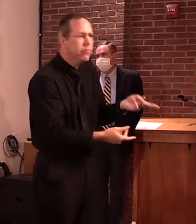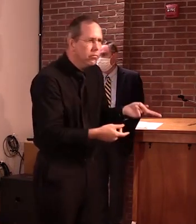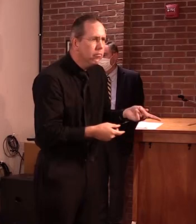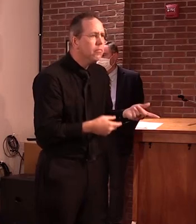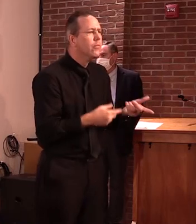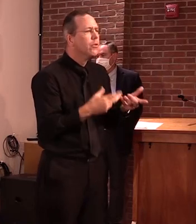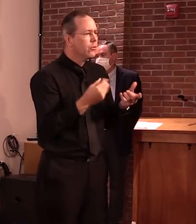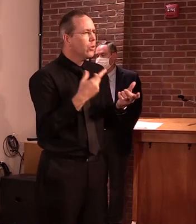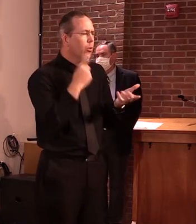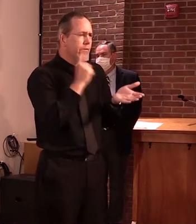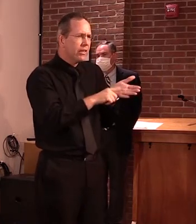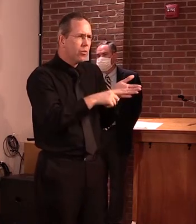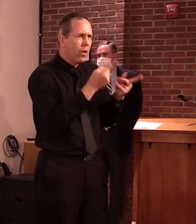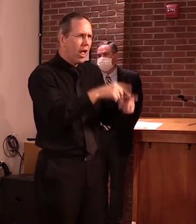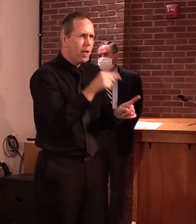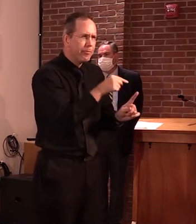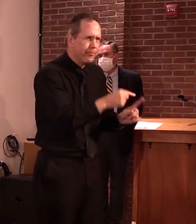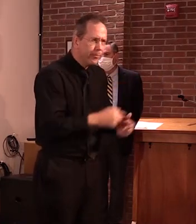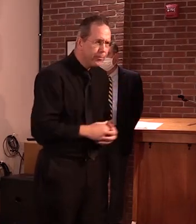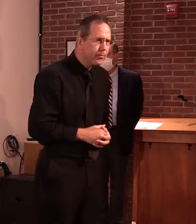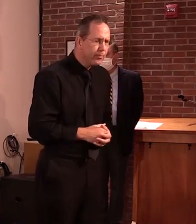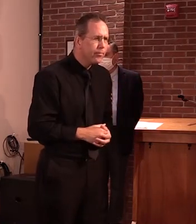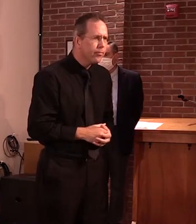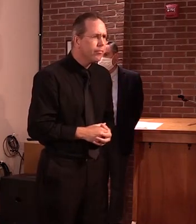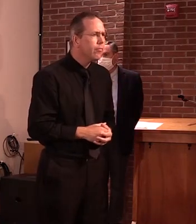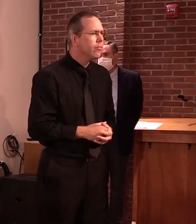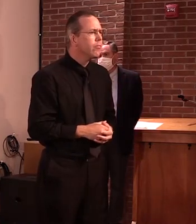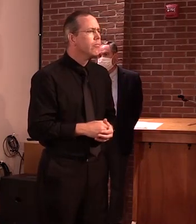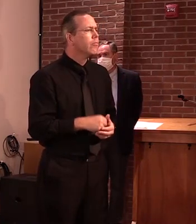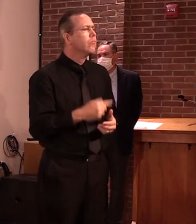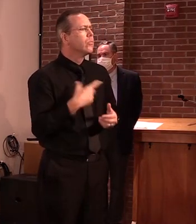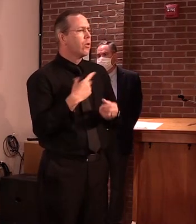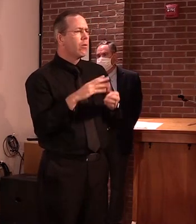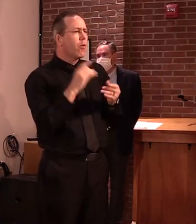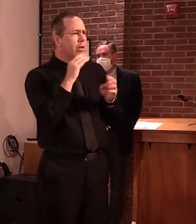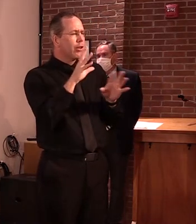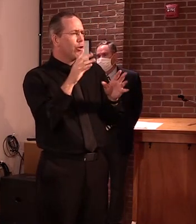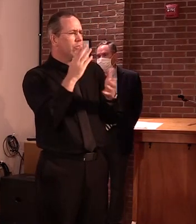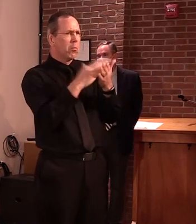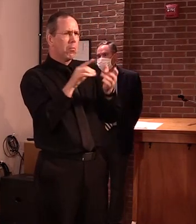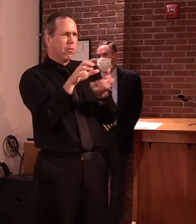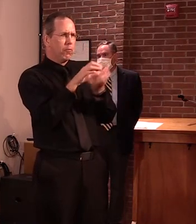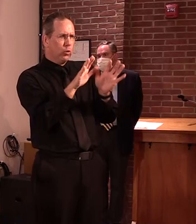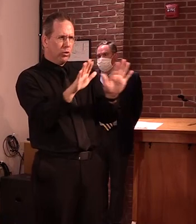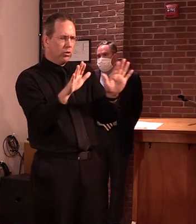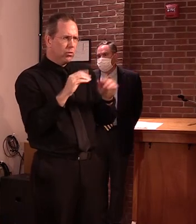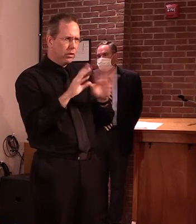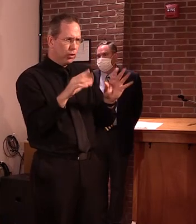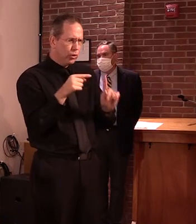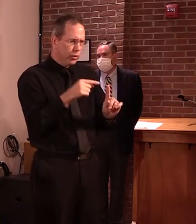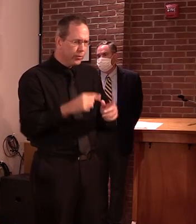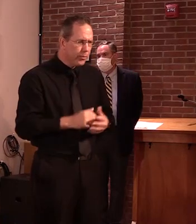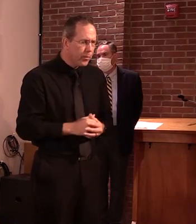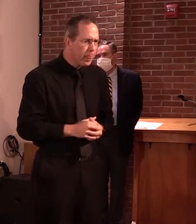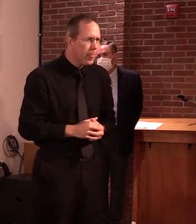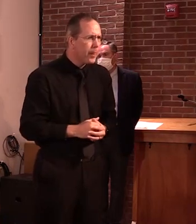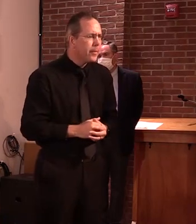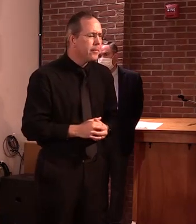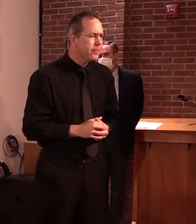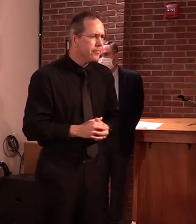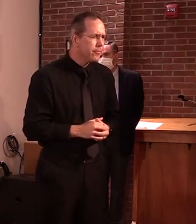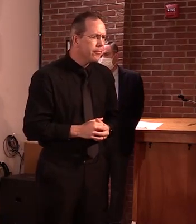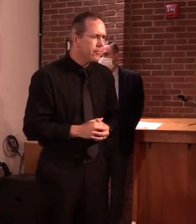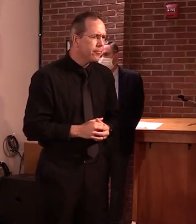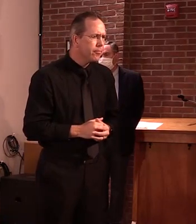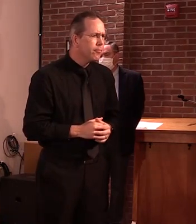There was some confusion, I want to clear that up, over the interpretation of